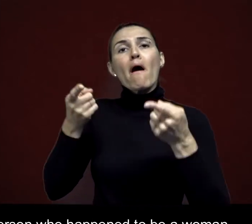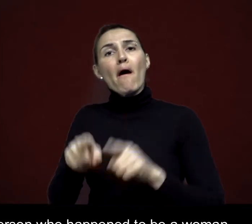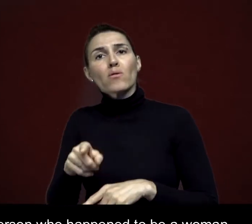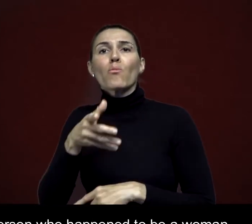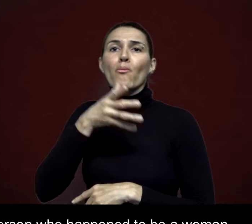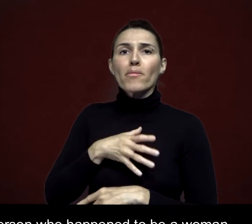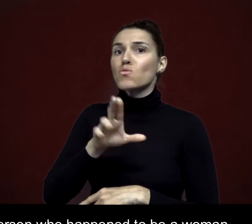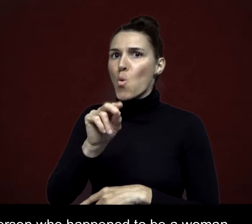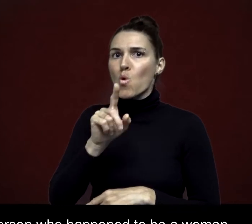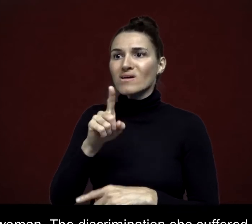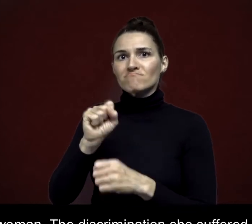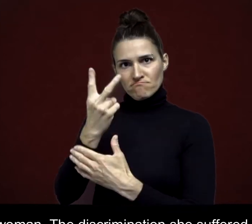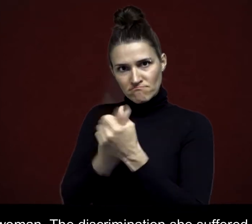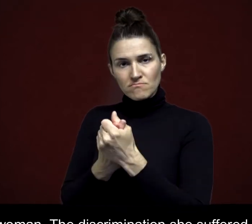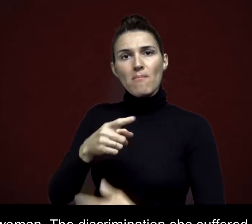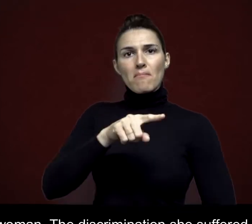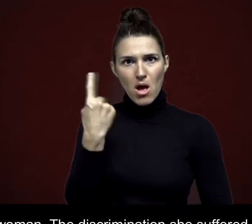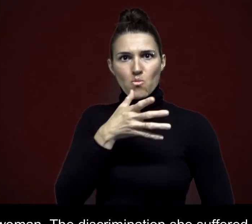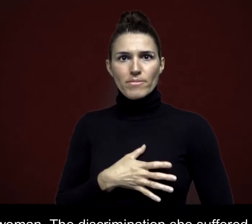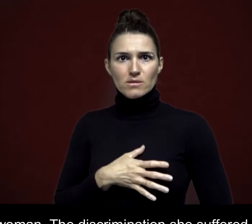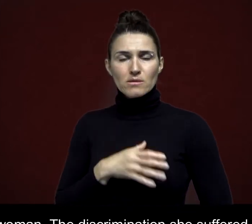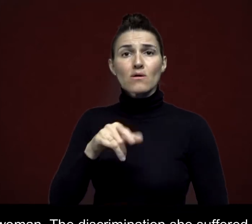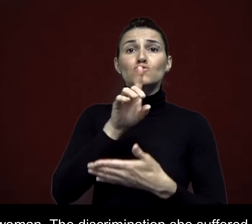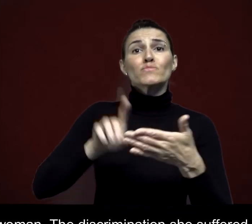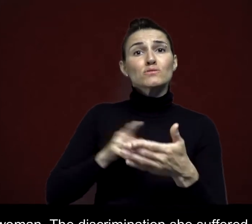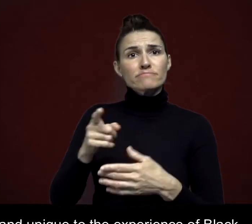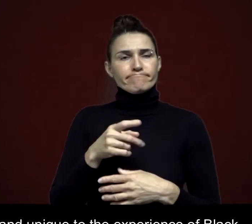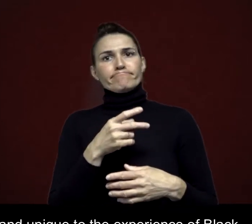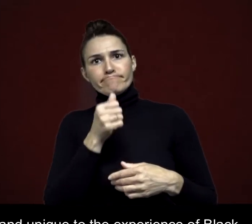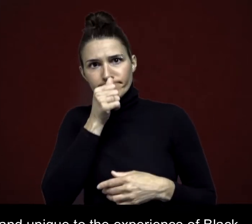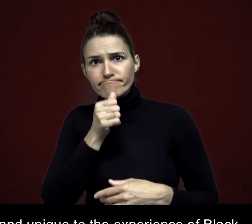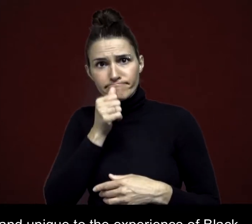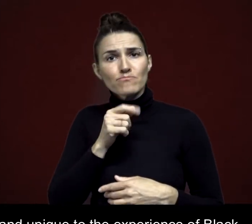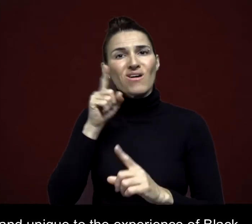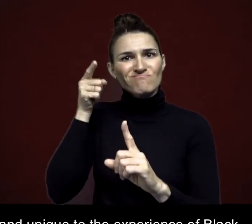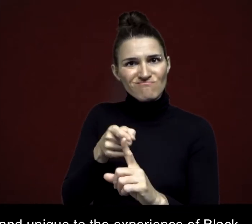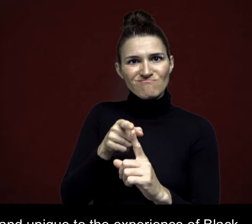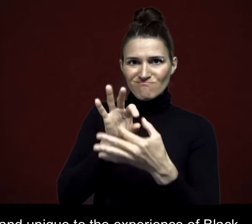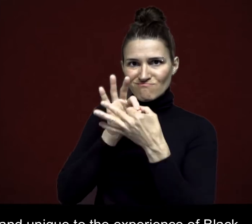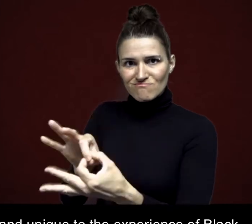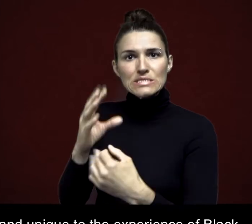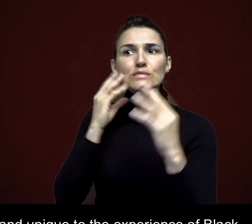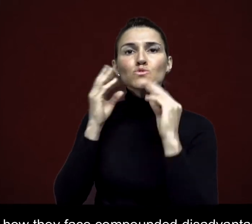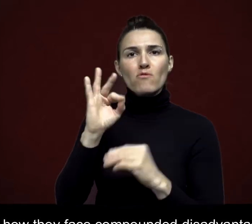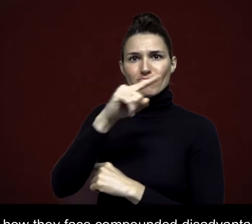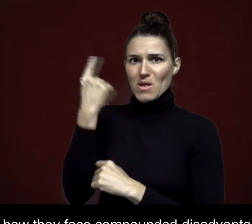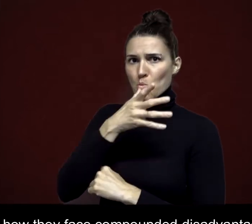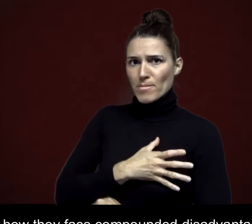happened to be a woman, but a Black woman. The discrimination she suffered was distinct and unique to the experience of Black women and how